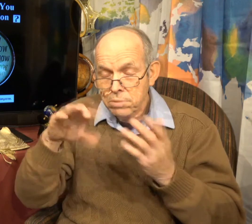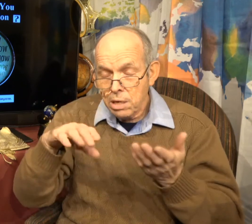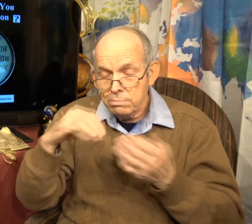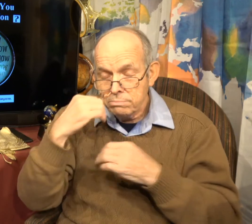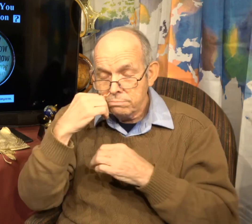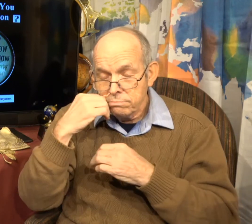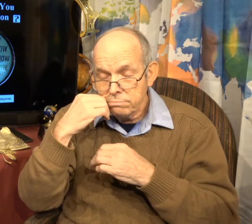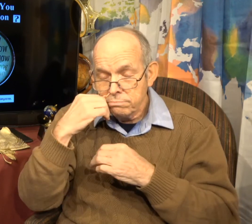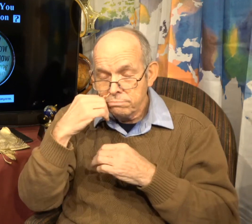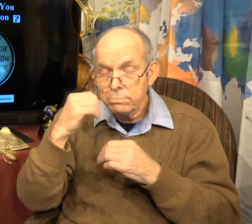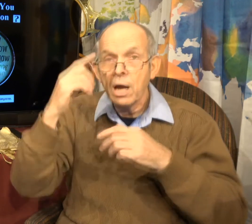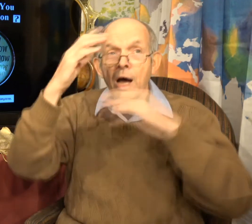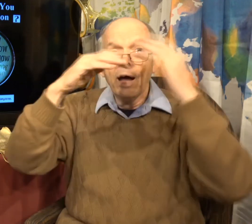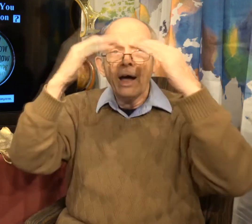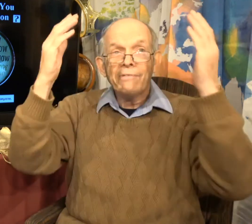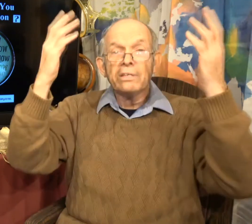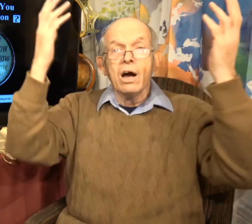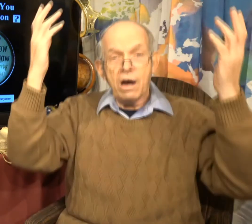Good. Heaven, oh.